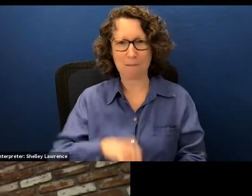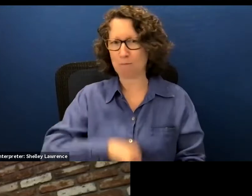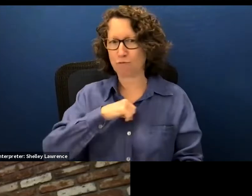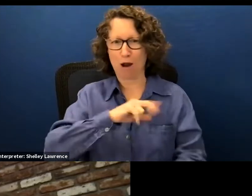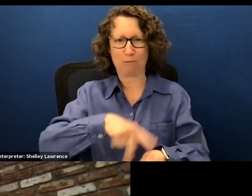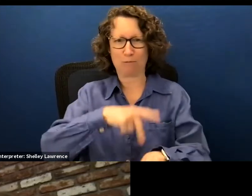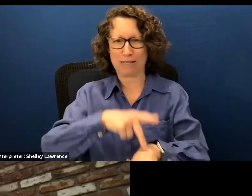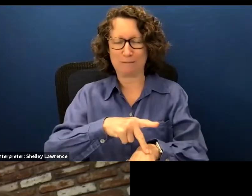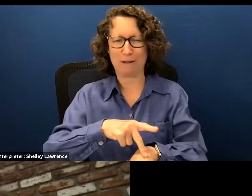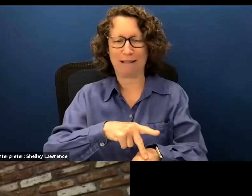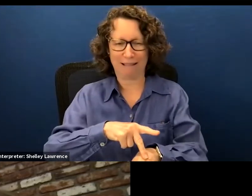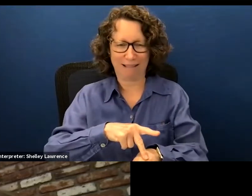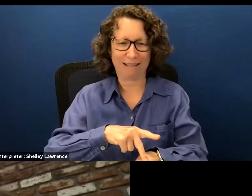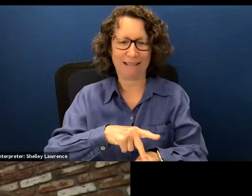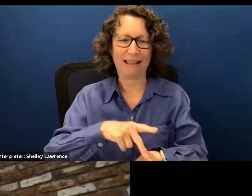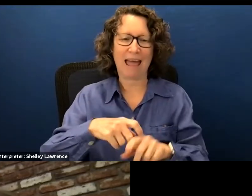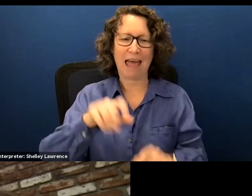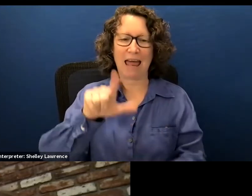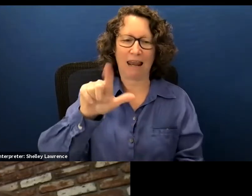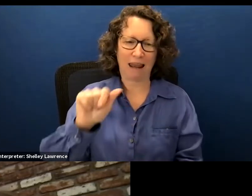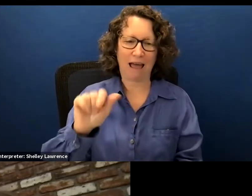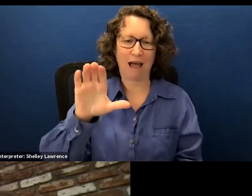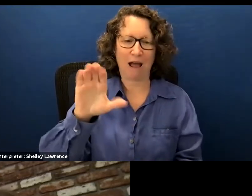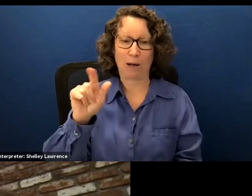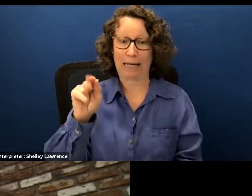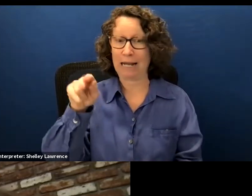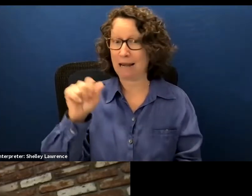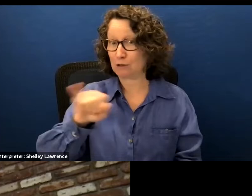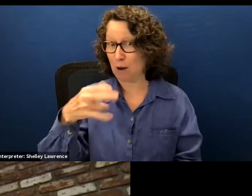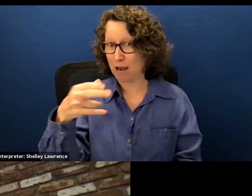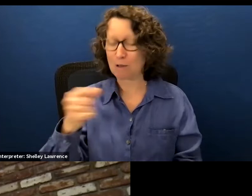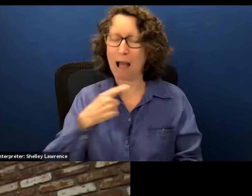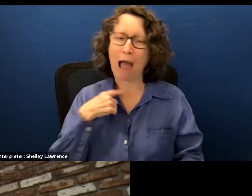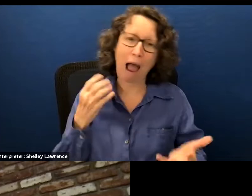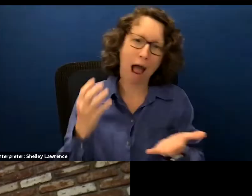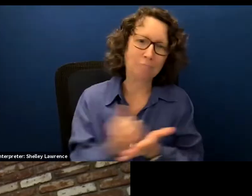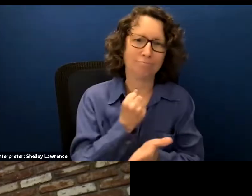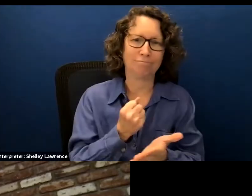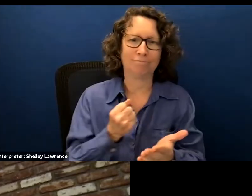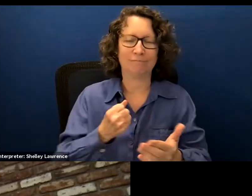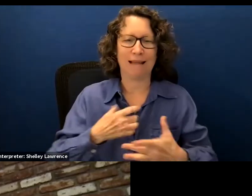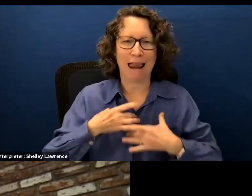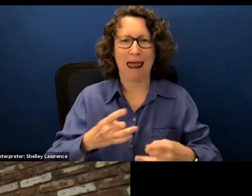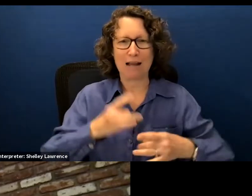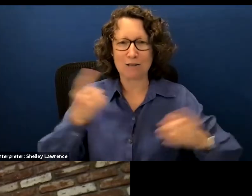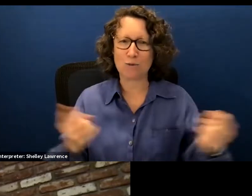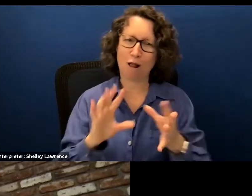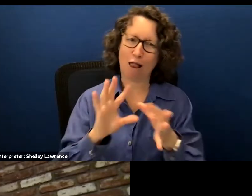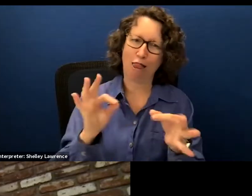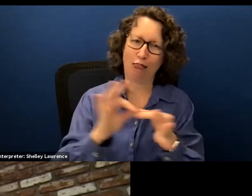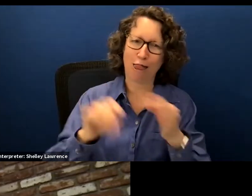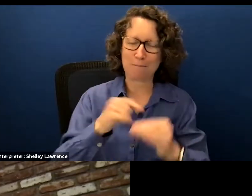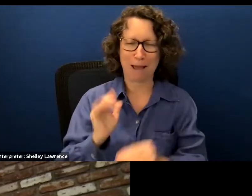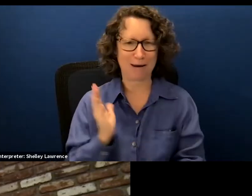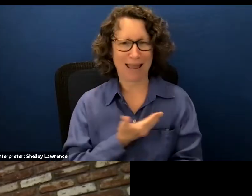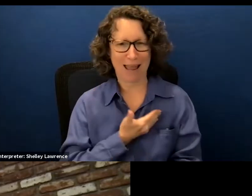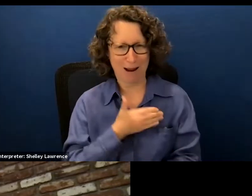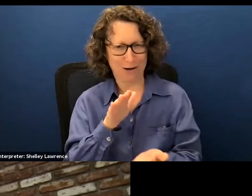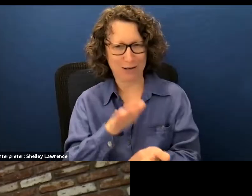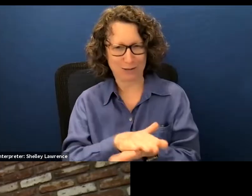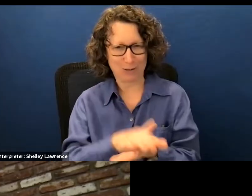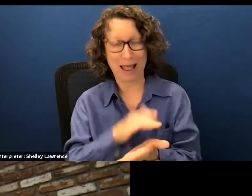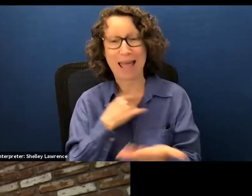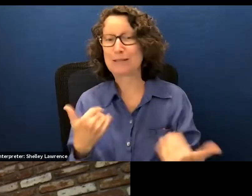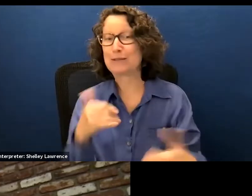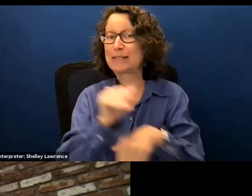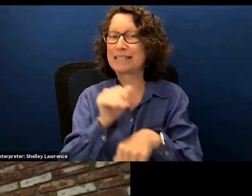School. I appreciate this opportunity, or any opportunity I have, to always talk about La Colina. And tonight